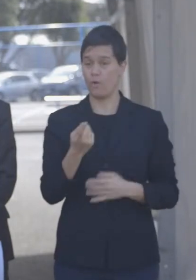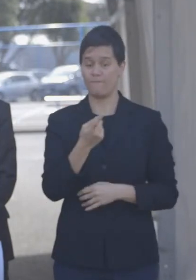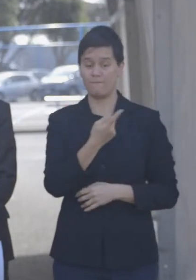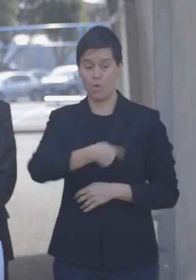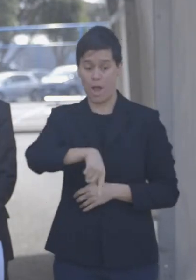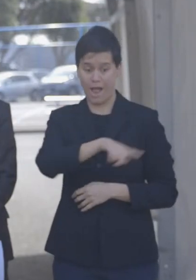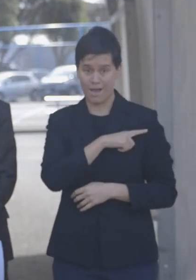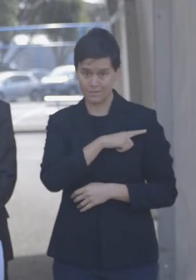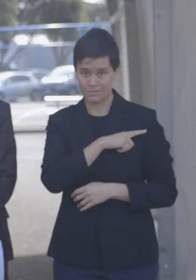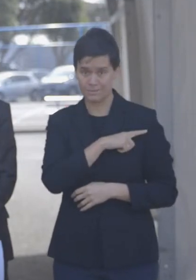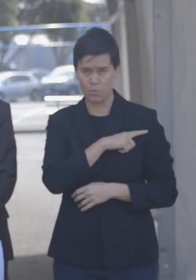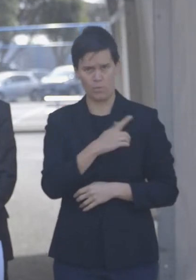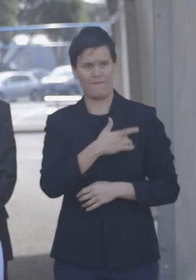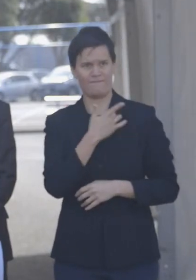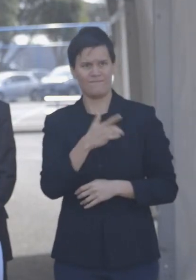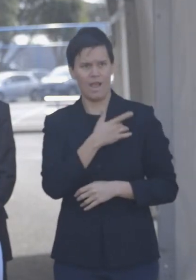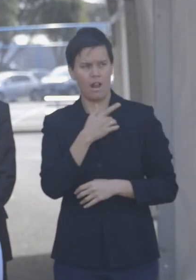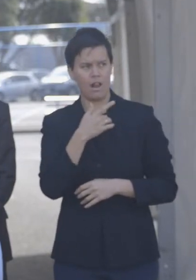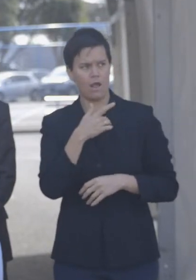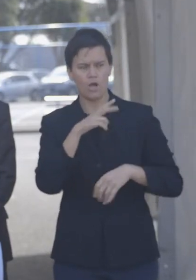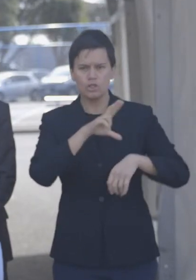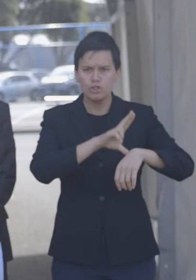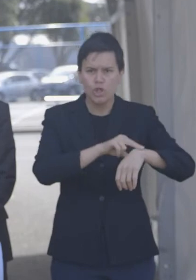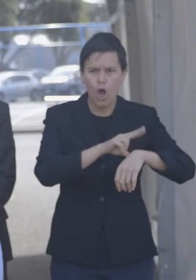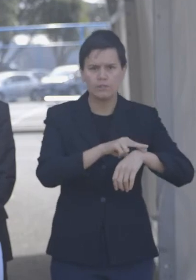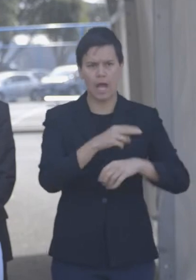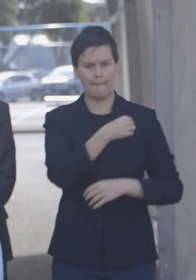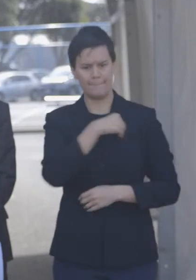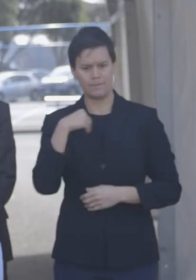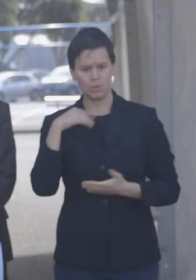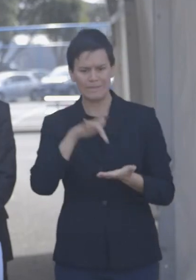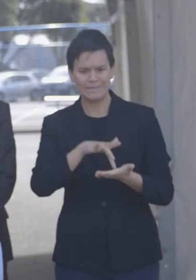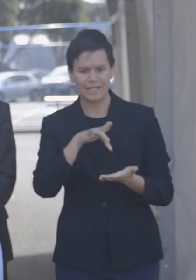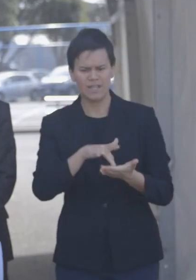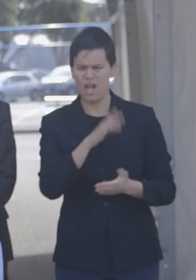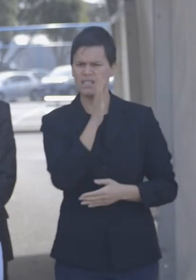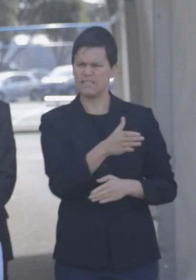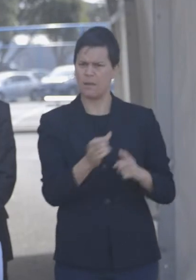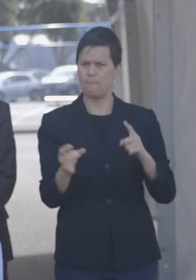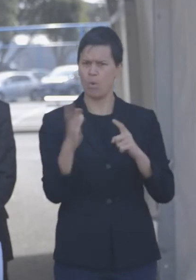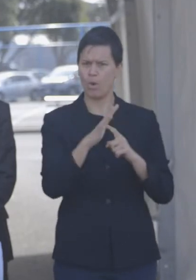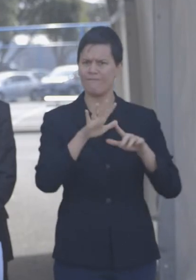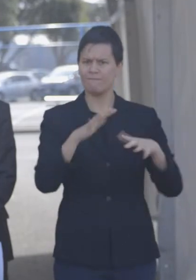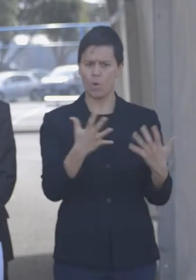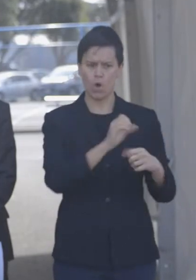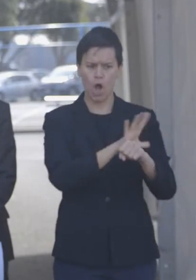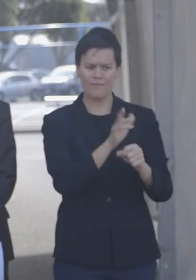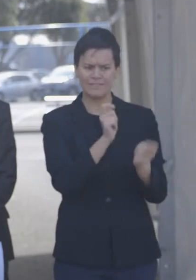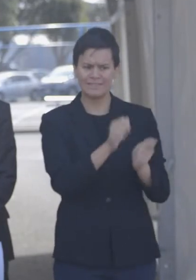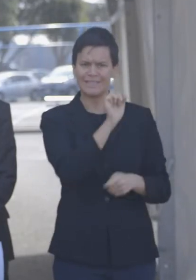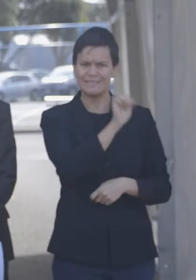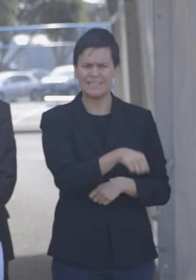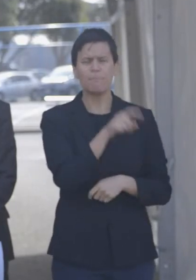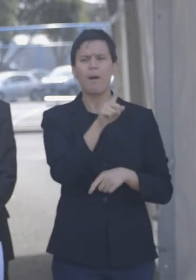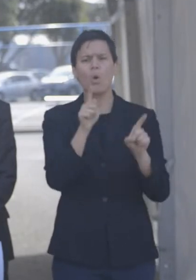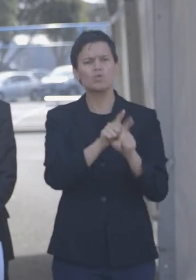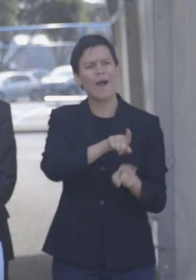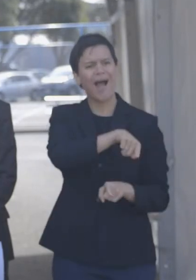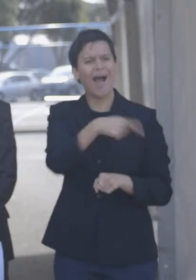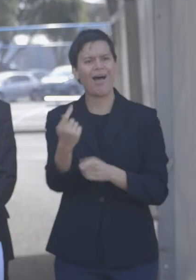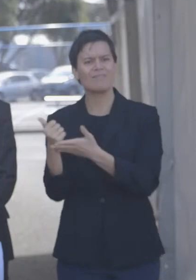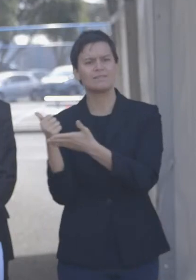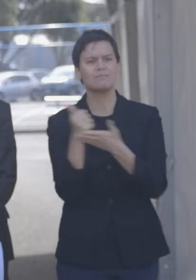the importance of primary care in places like Orotoa, not only for testing but also for providing support to our families and to our